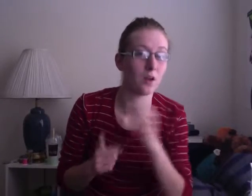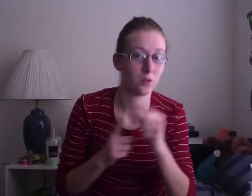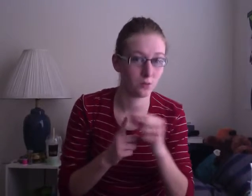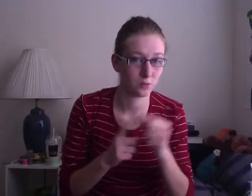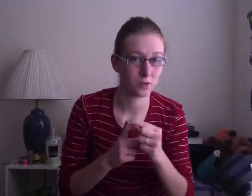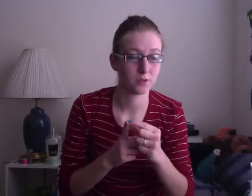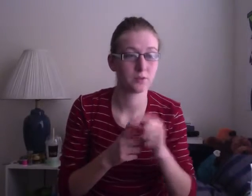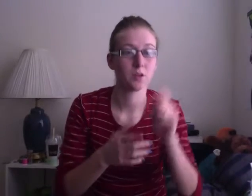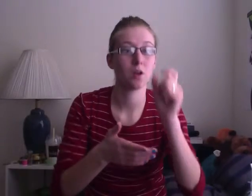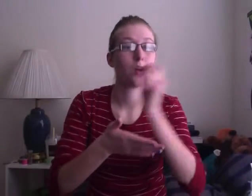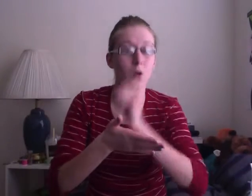go.